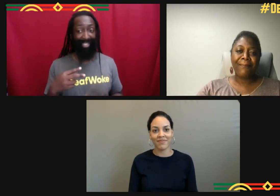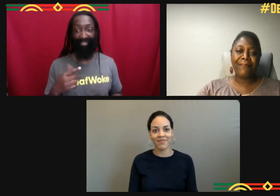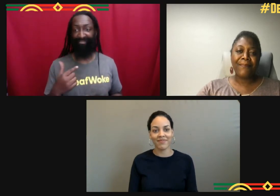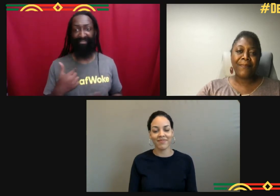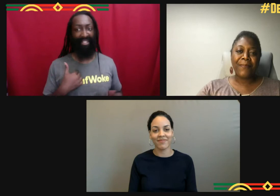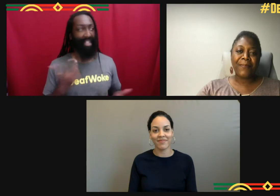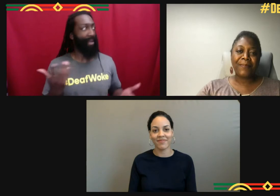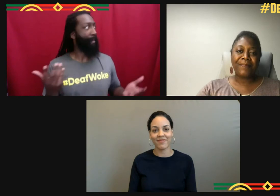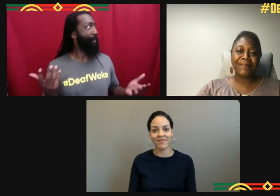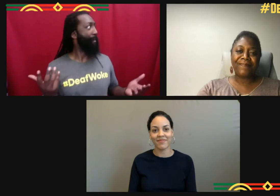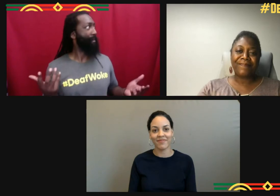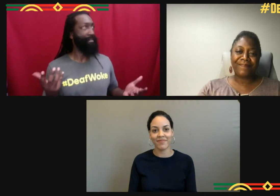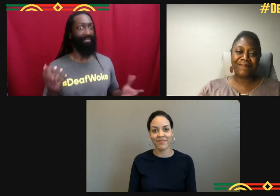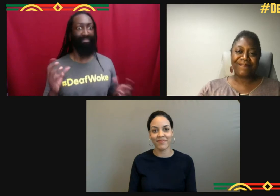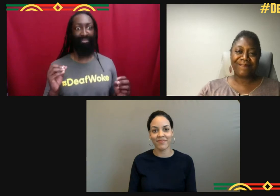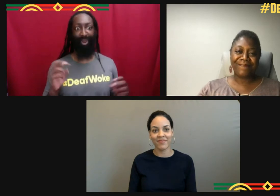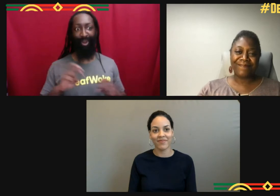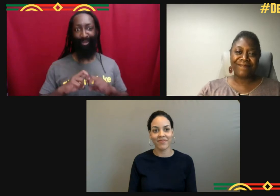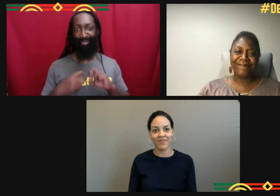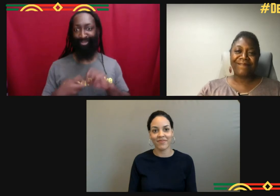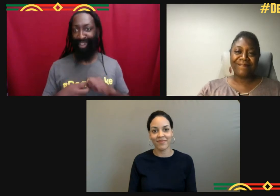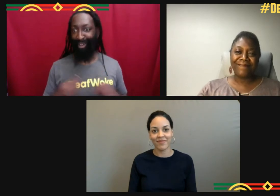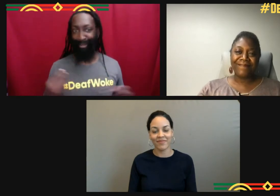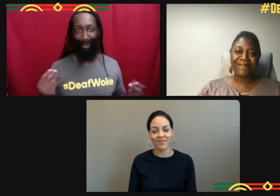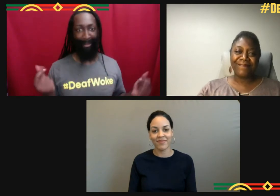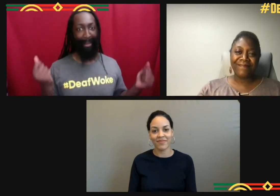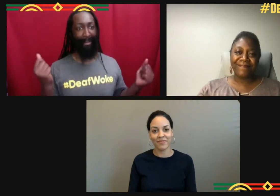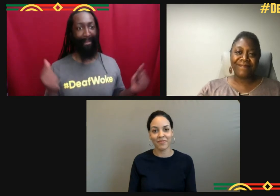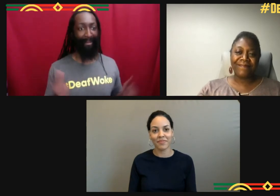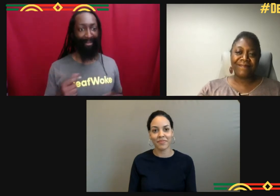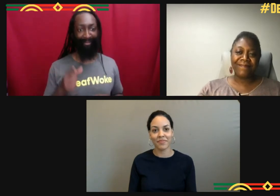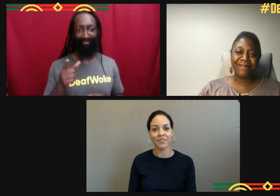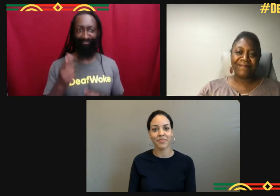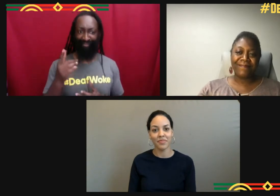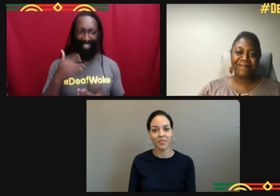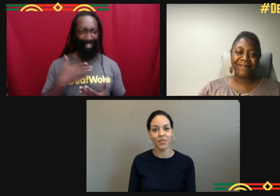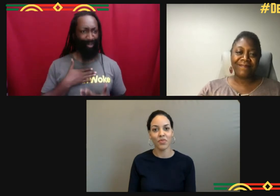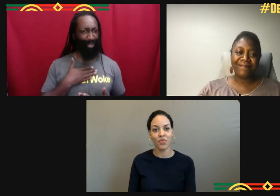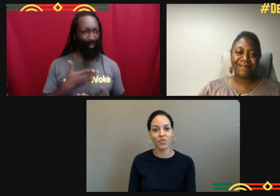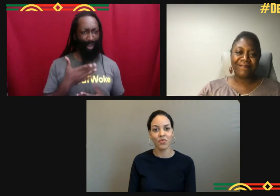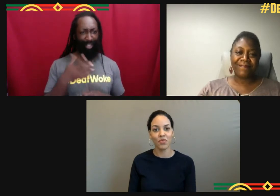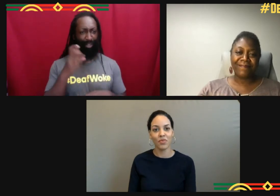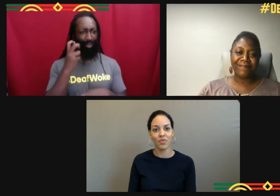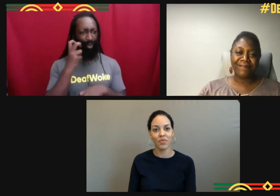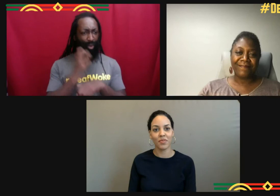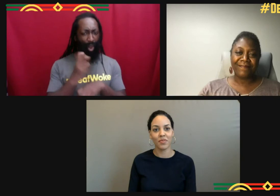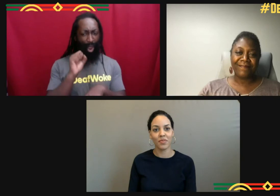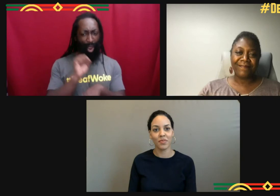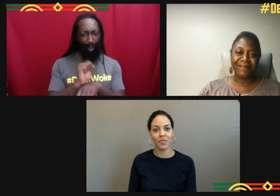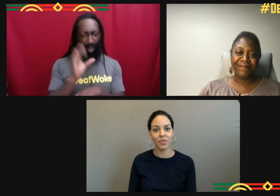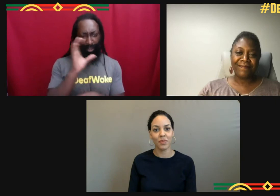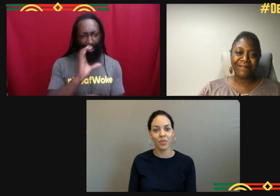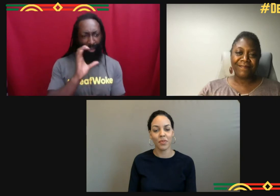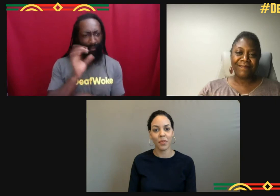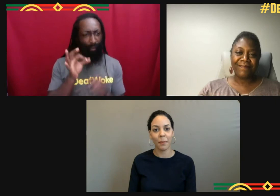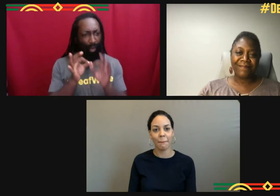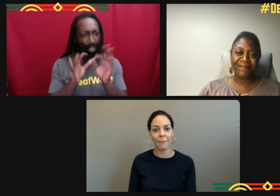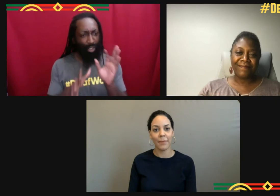So I thank you. And the International Association of Deaf Black